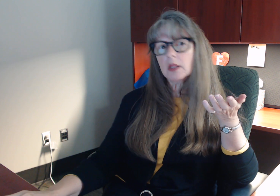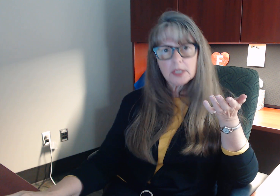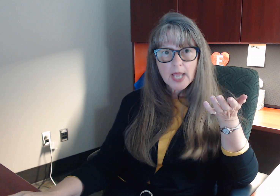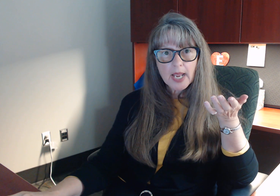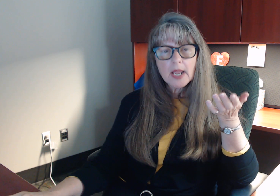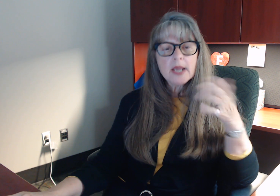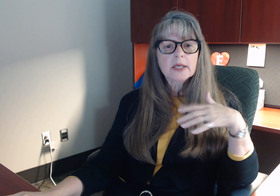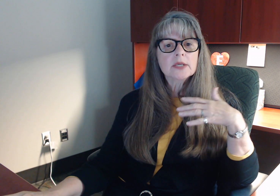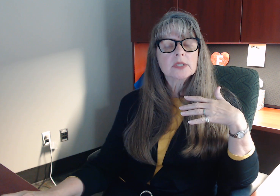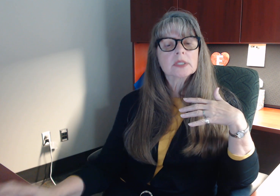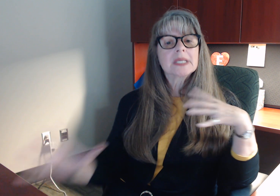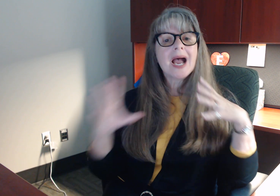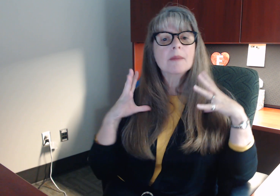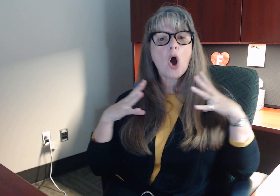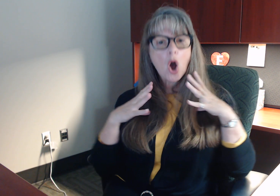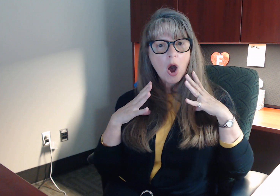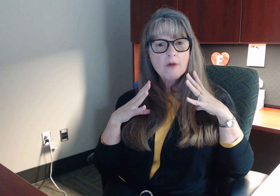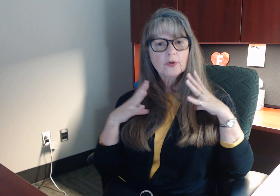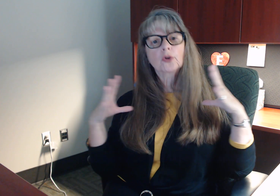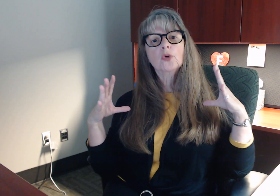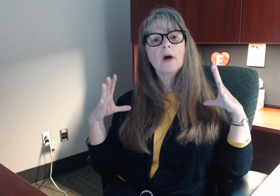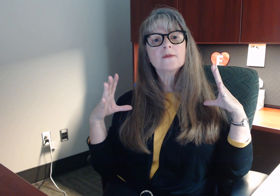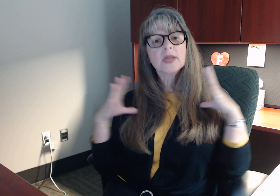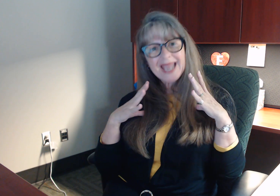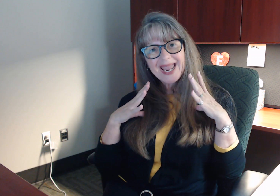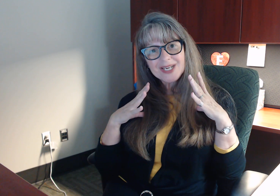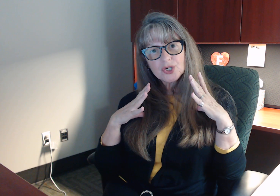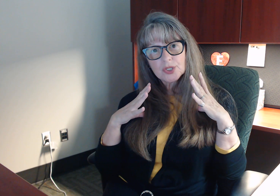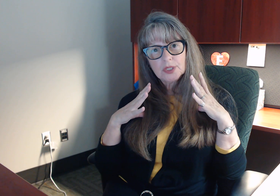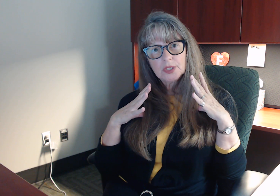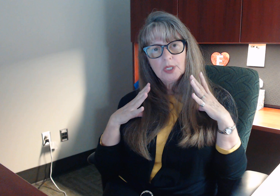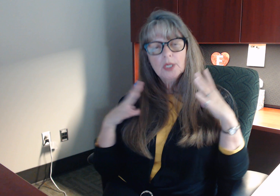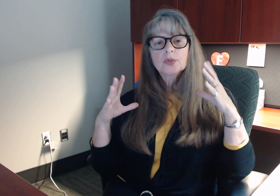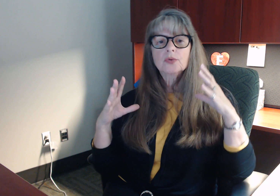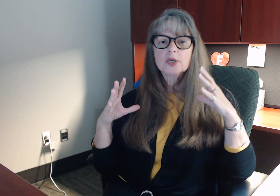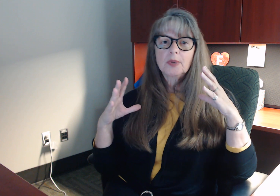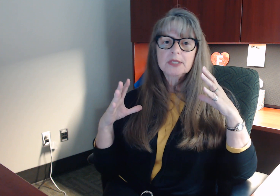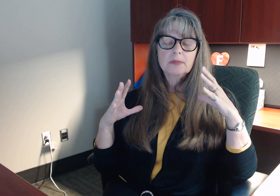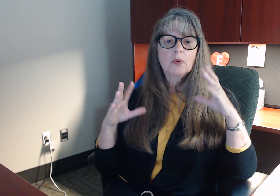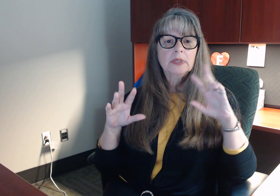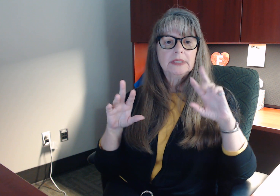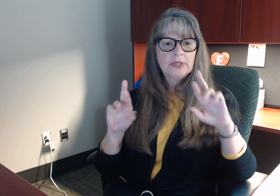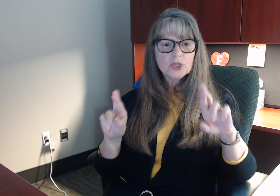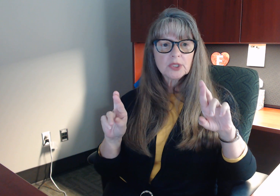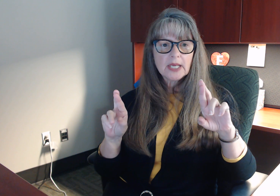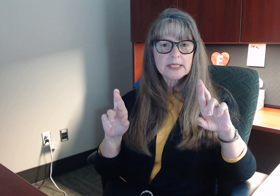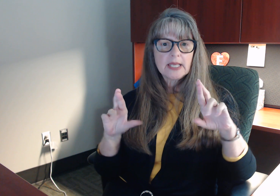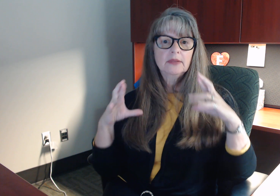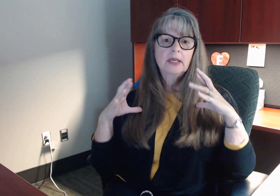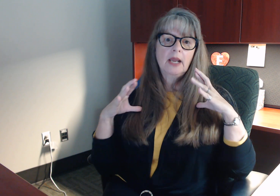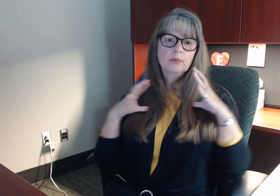holiday, because it's time off or you're on vacation. So that's why some people will initialize that I'm